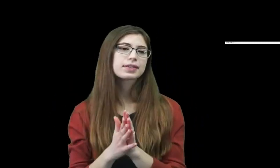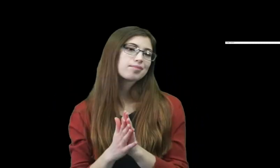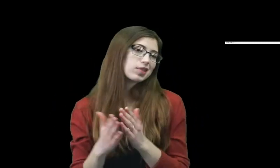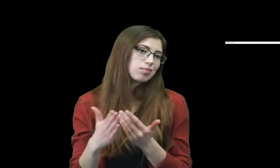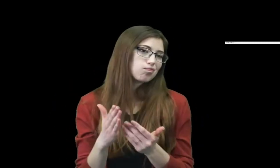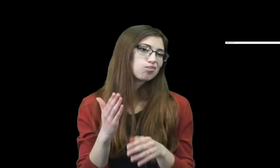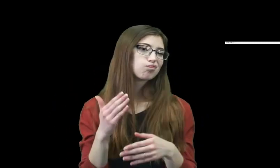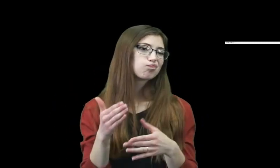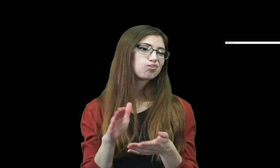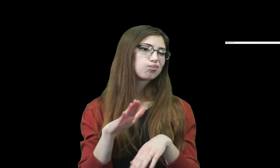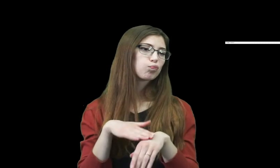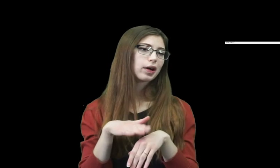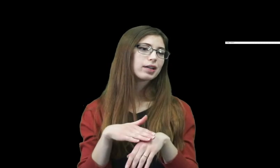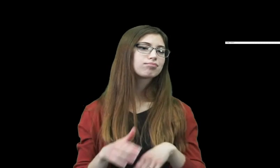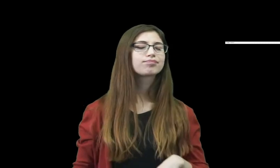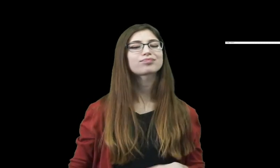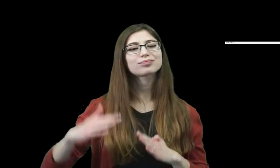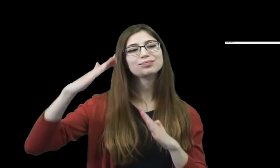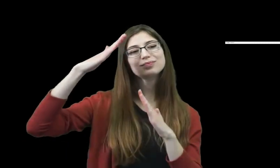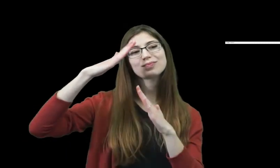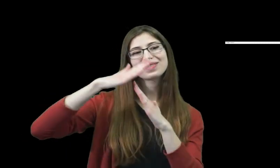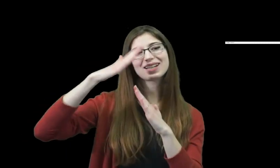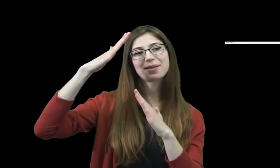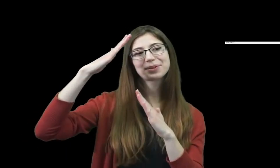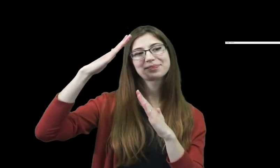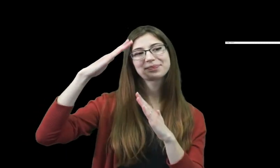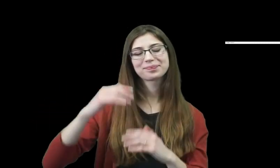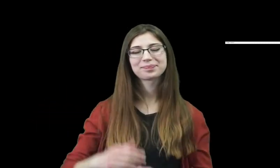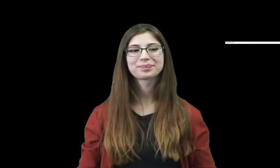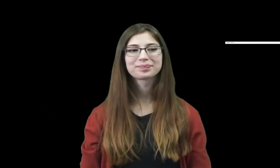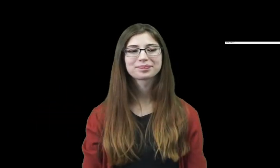Just warning. Top.